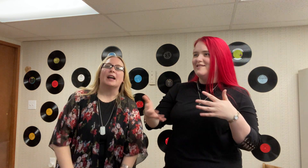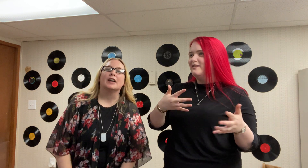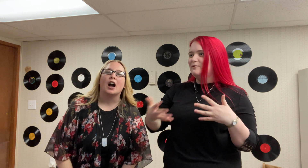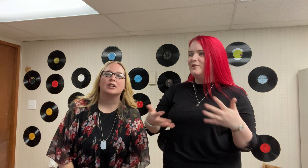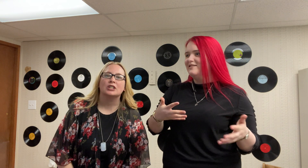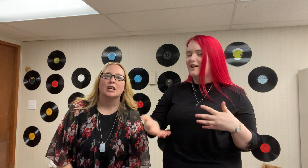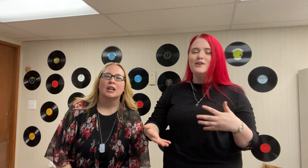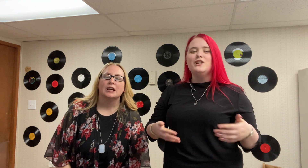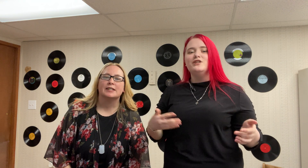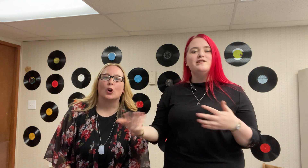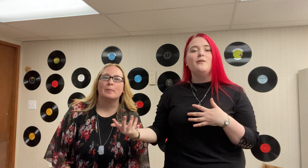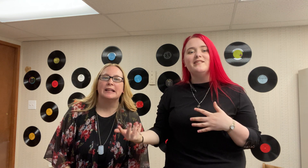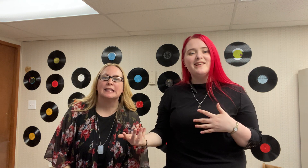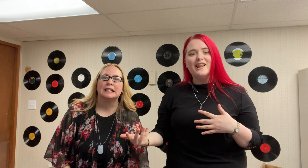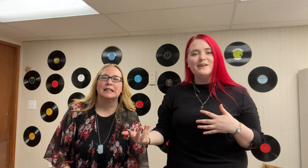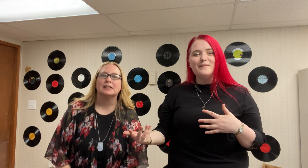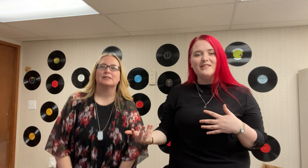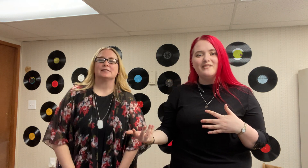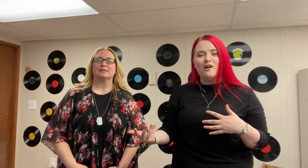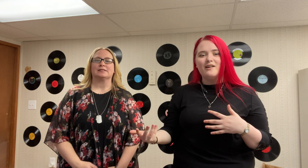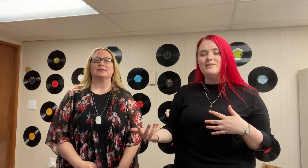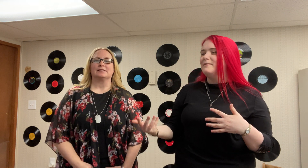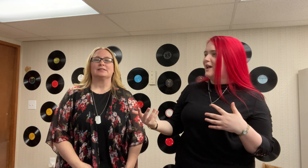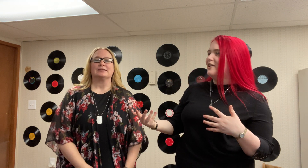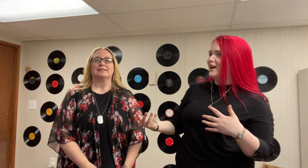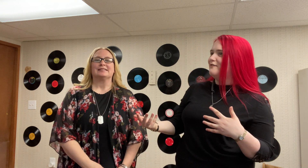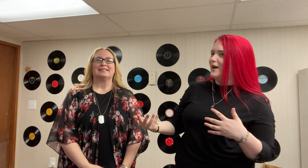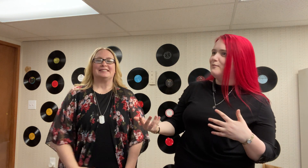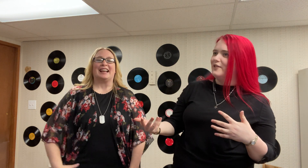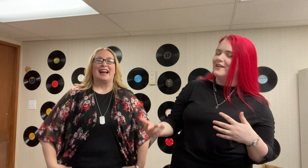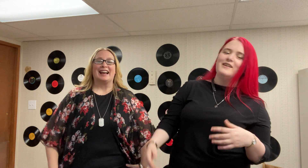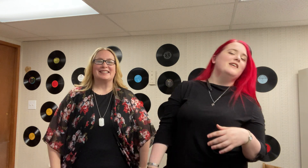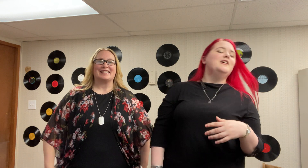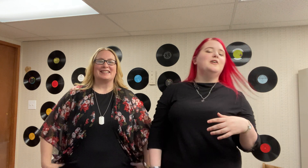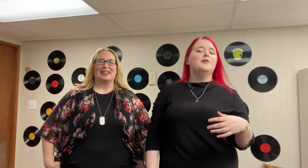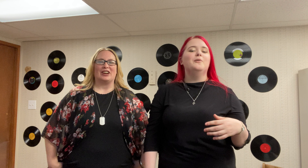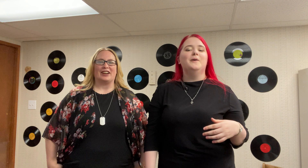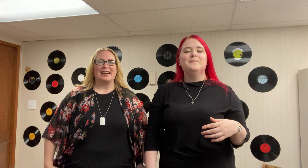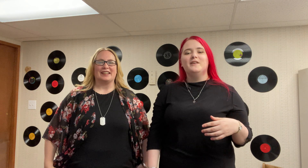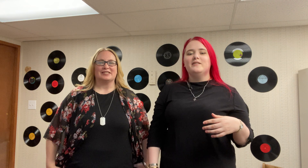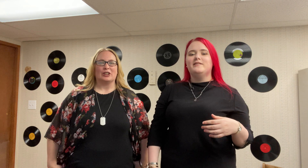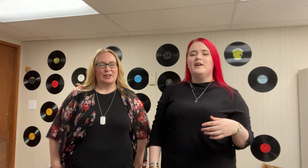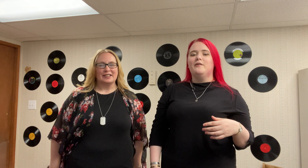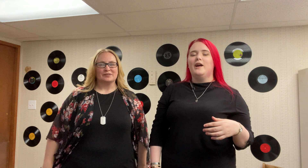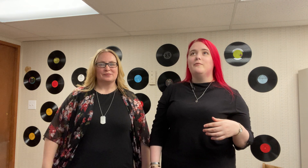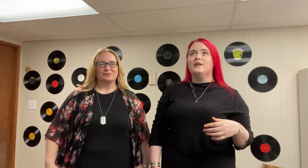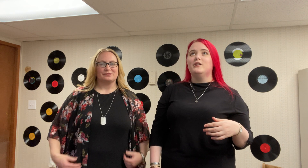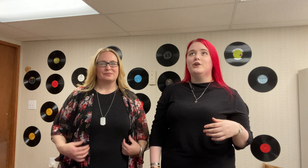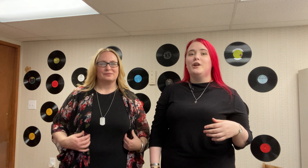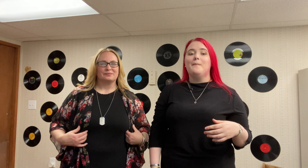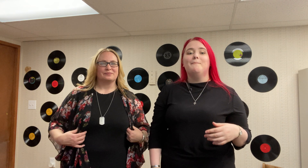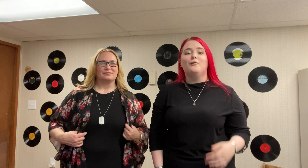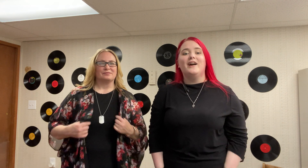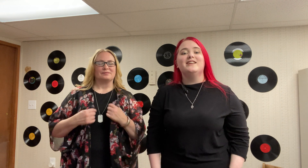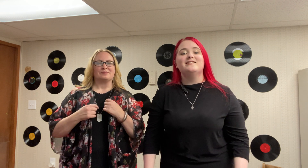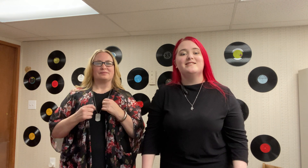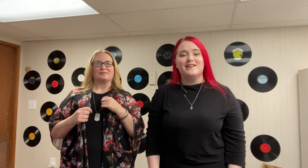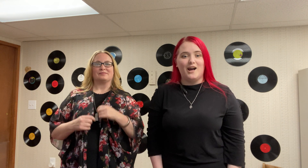them doing gosh. stuff. It's She's so always amazing. telling me that it's awesome, but now I kind of vibe with it. Yes. Cool. Right. So now we're gonna learn brightest